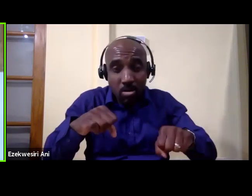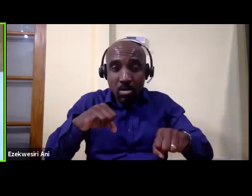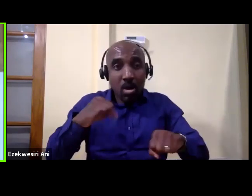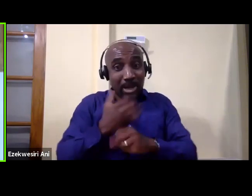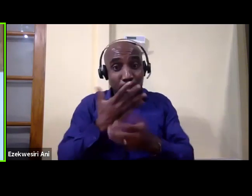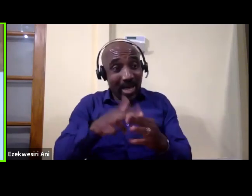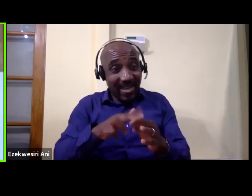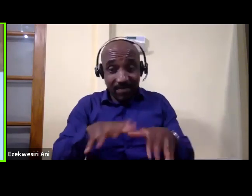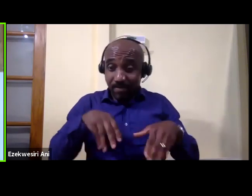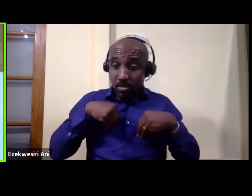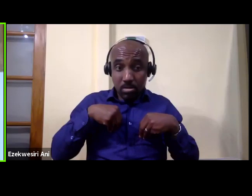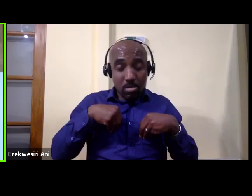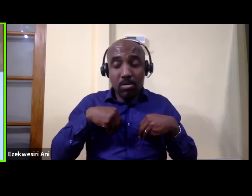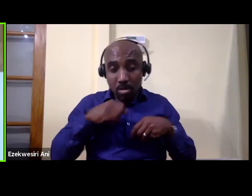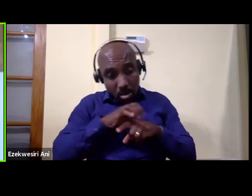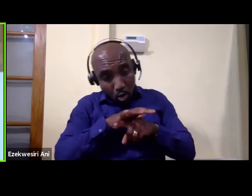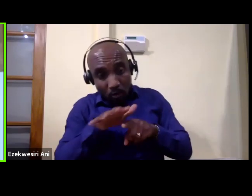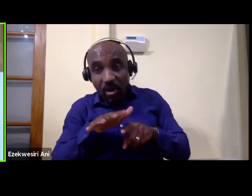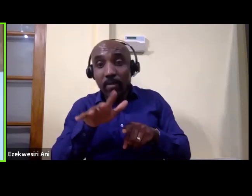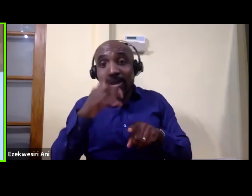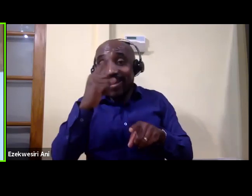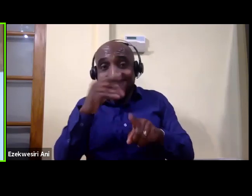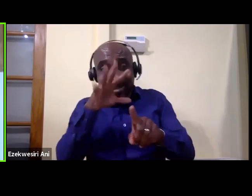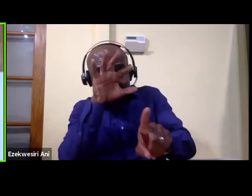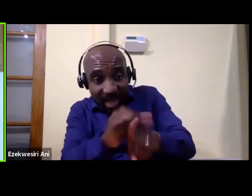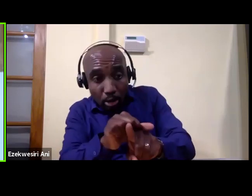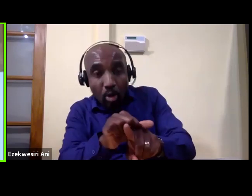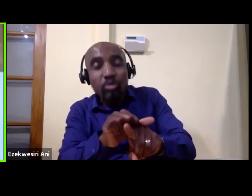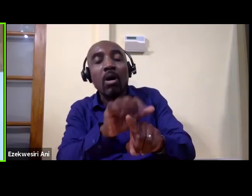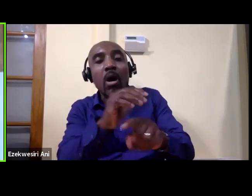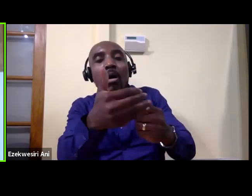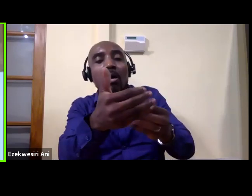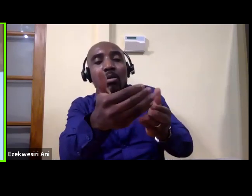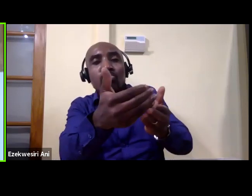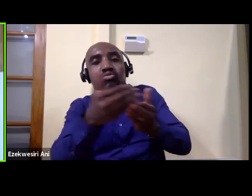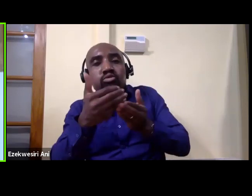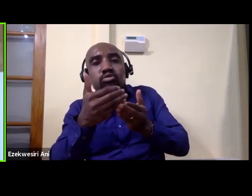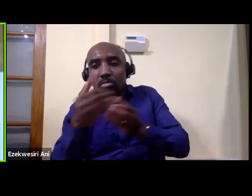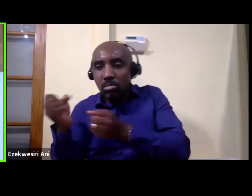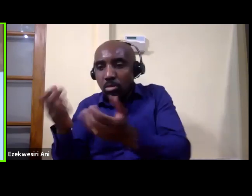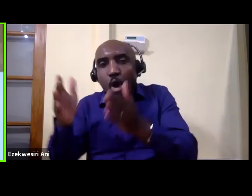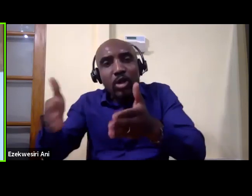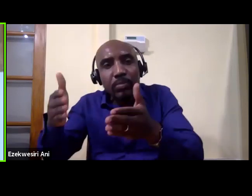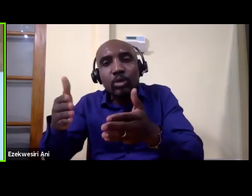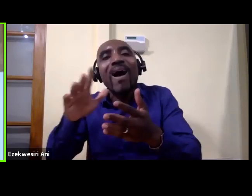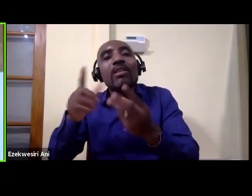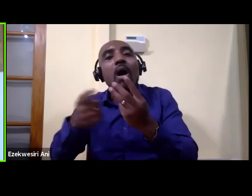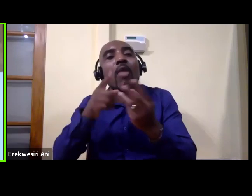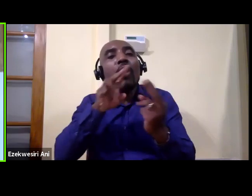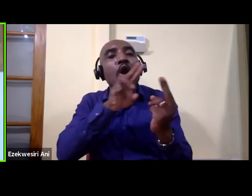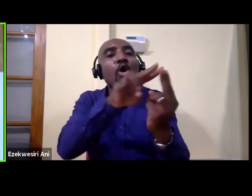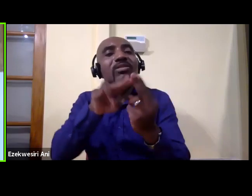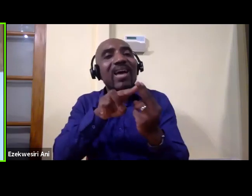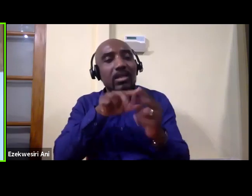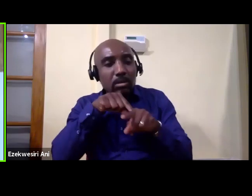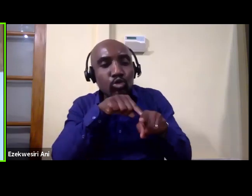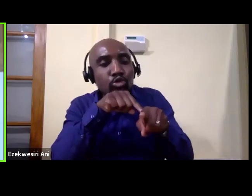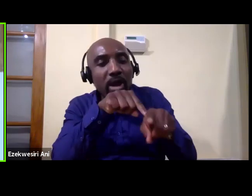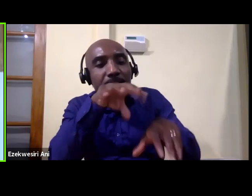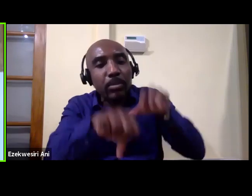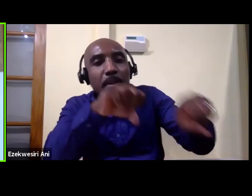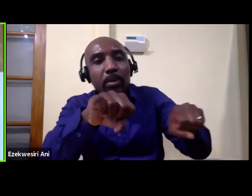COVID-19 can be diagnosed, can then be isolated and their contacts traced. It's also very disappointing that we've not yet got in